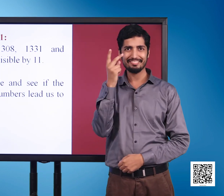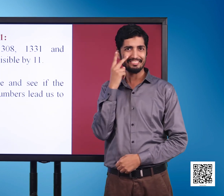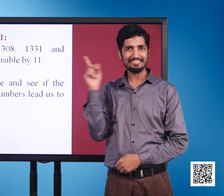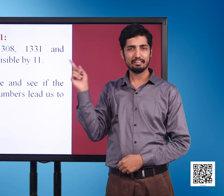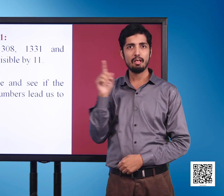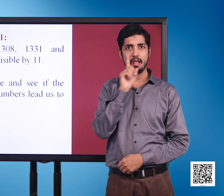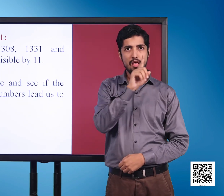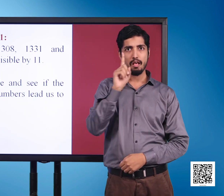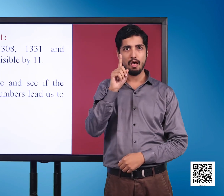1331 and